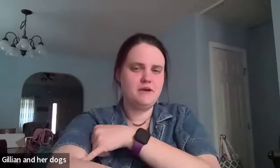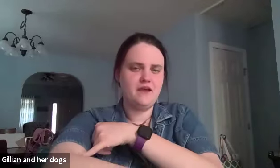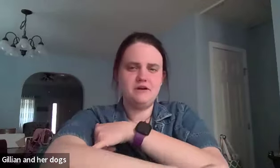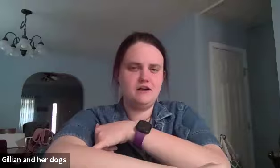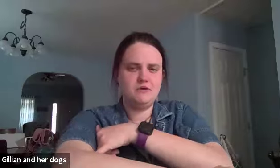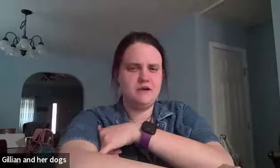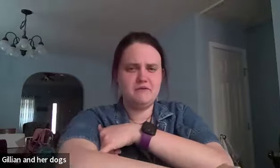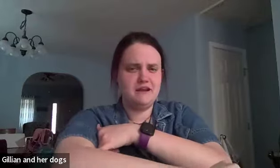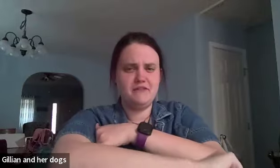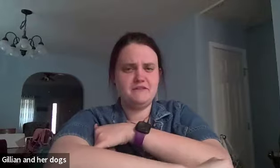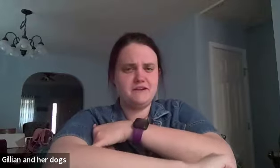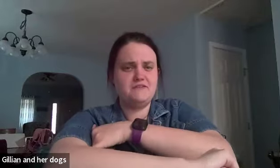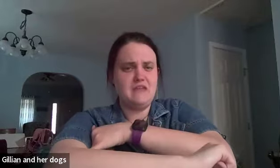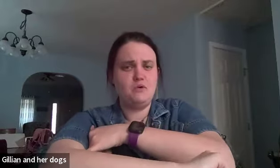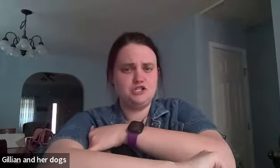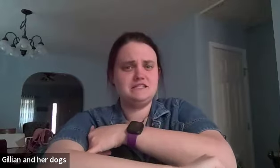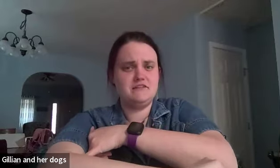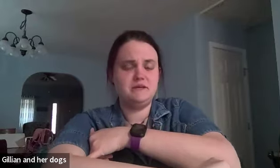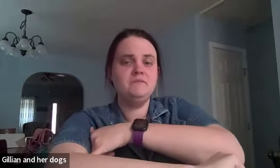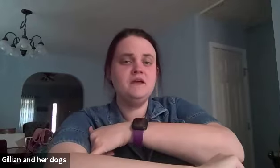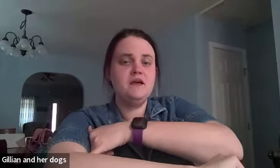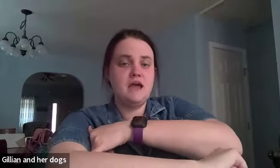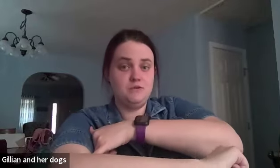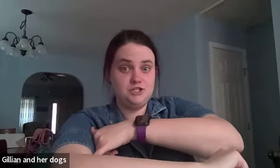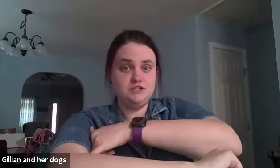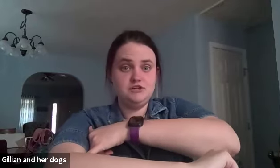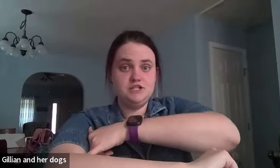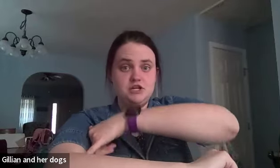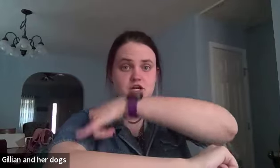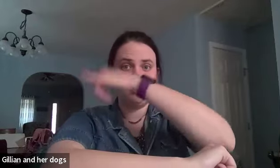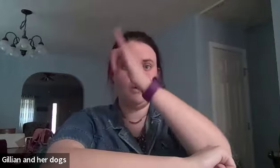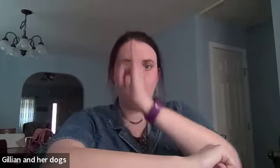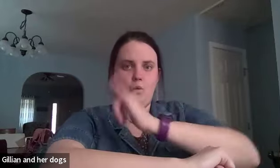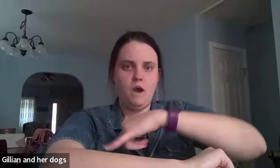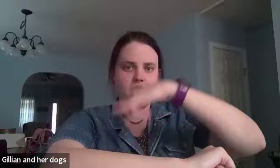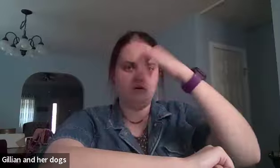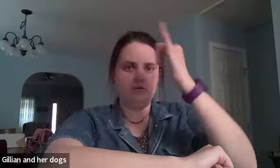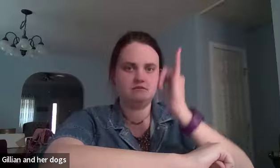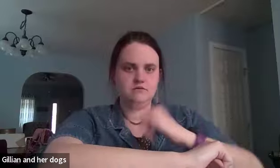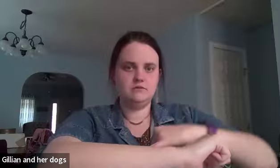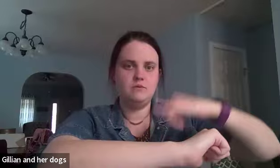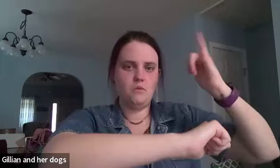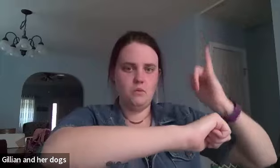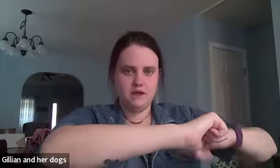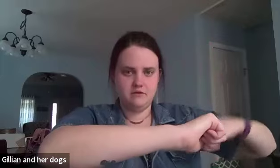about that. We're not gonna worry about that right now. That the fact that that word just left me. And what you're gonna do is you're gonna go whale,